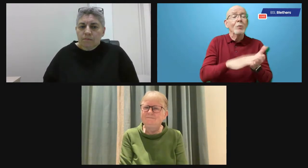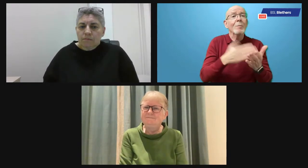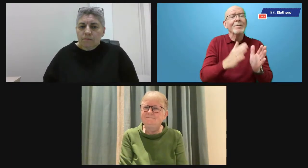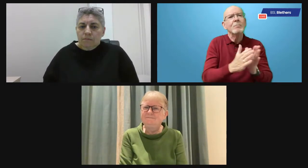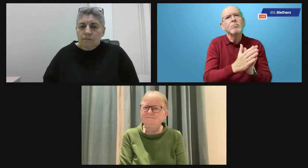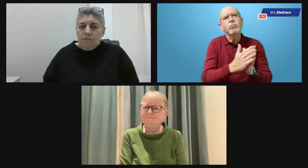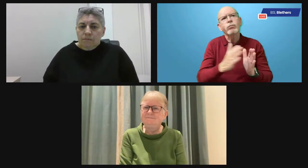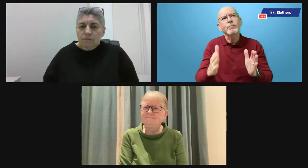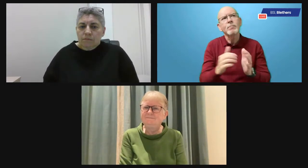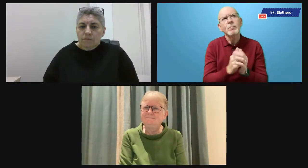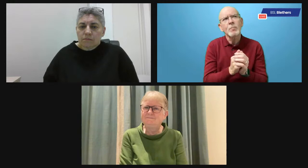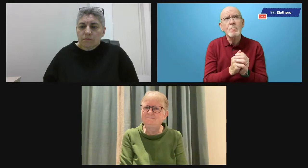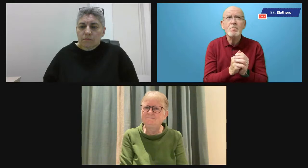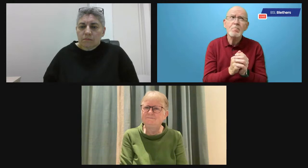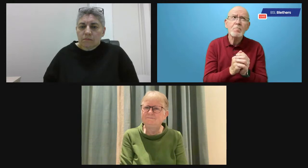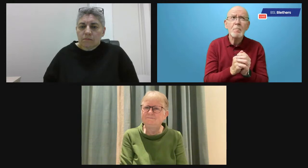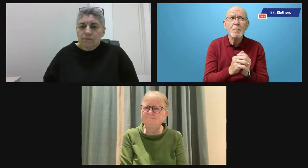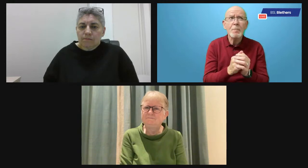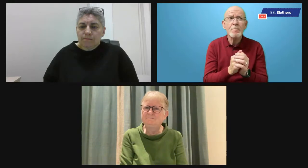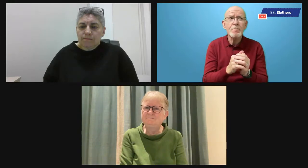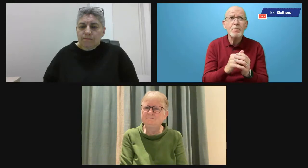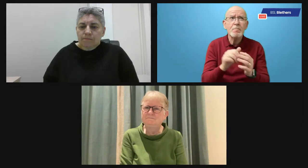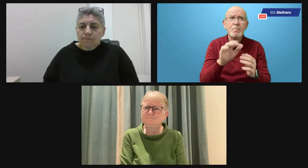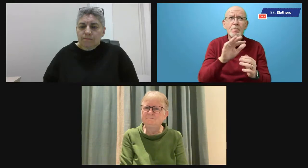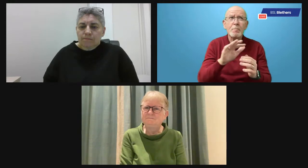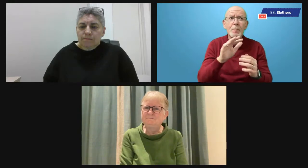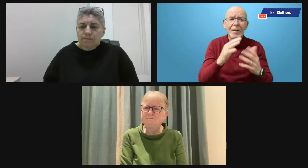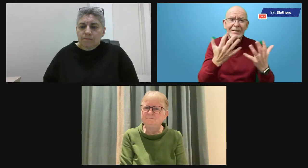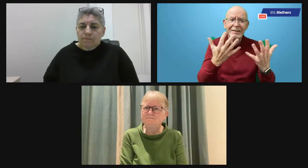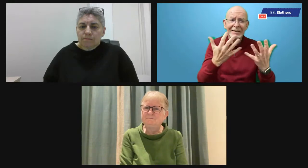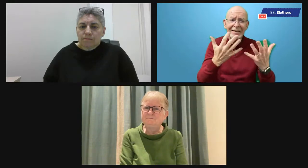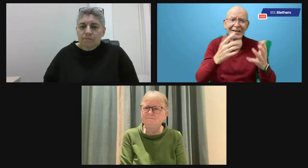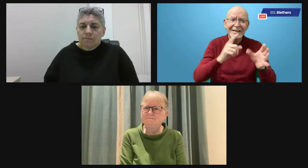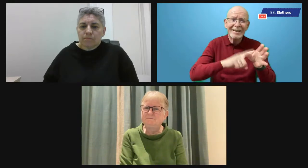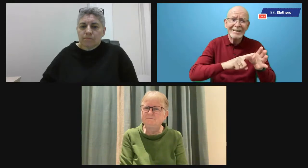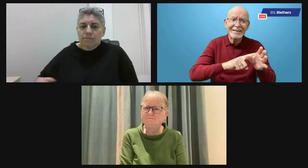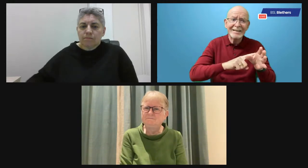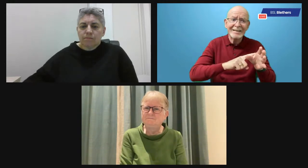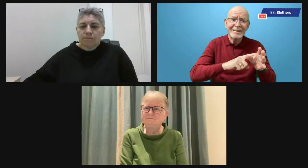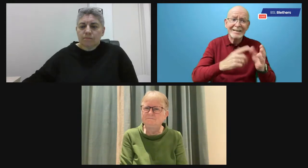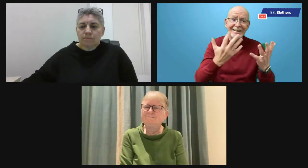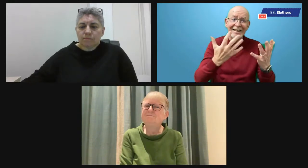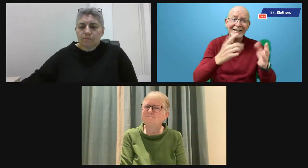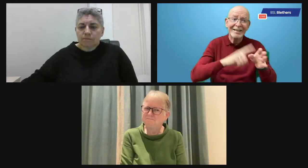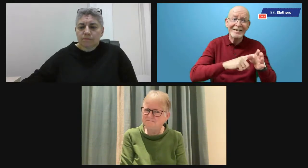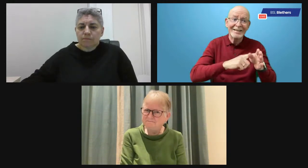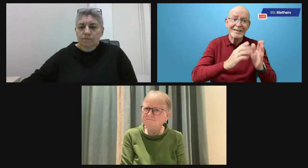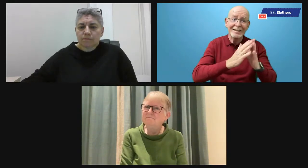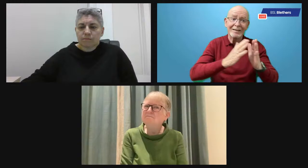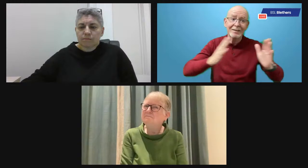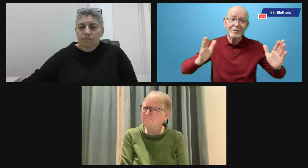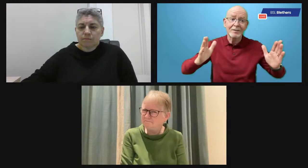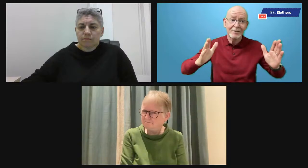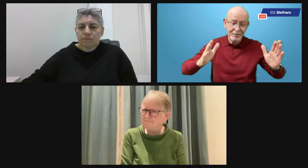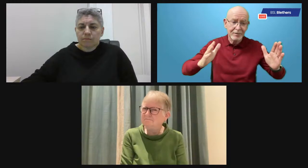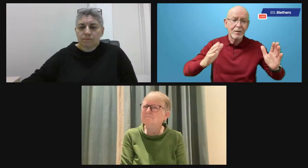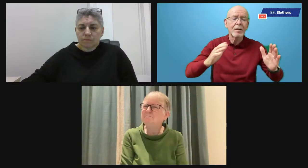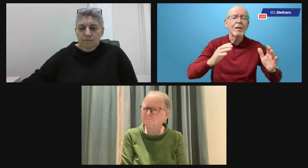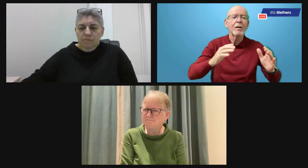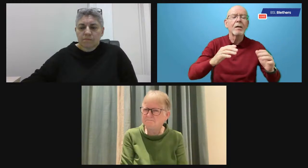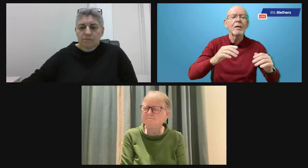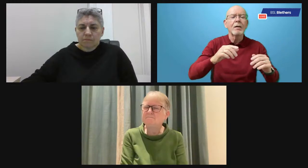Fantastic question. There's a lot of confusion out there. Now, what happened in the beginning, for about 10